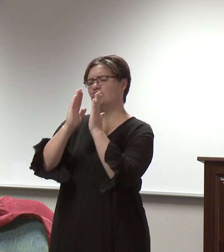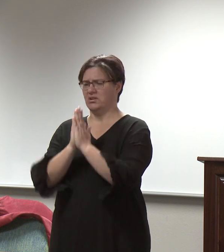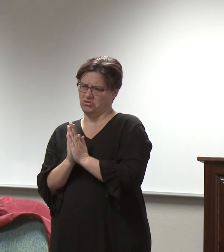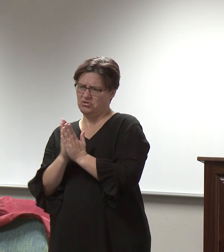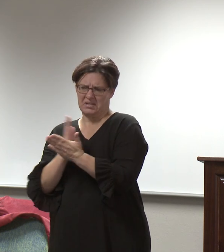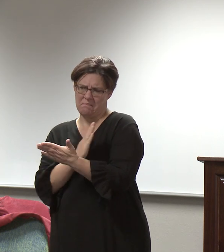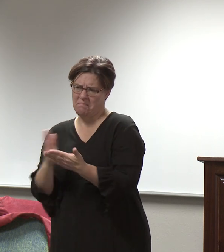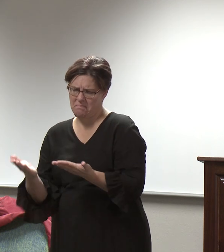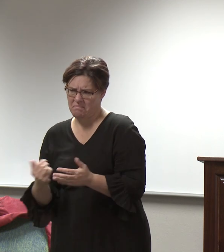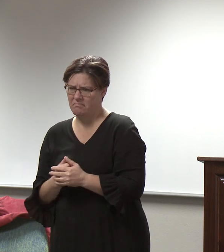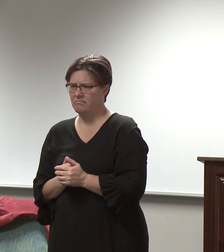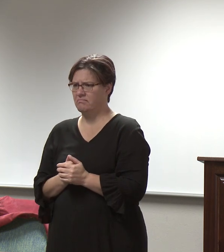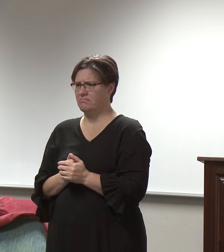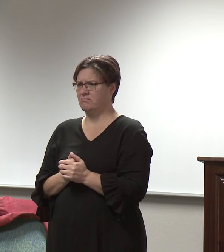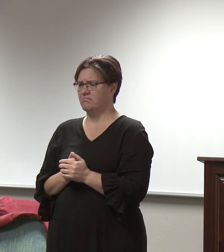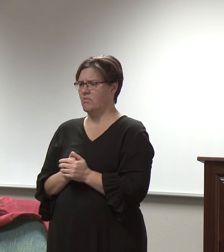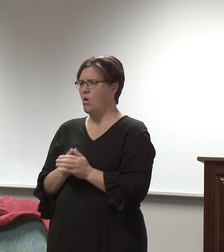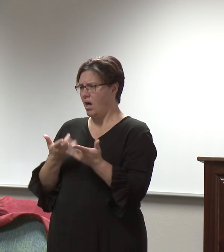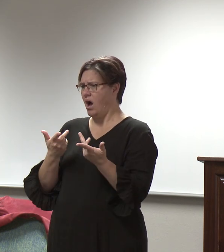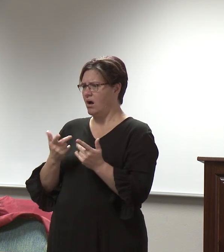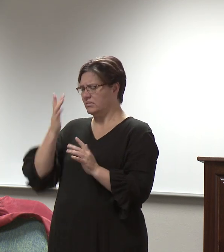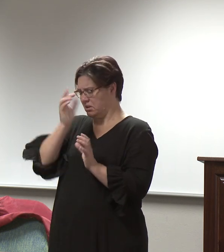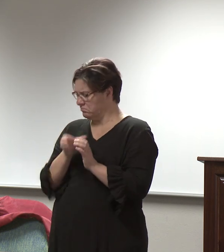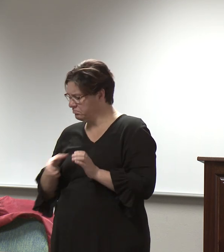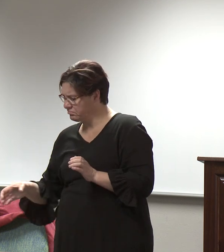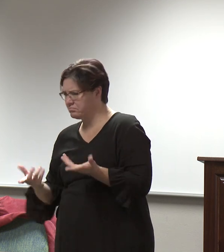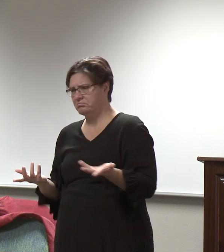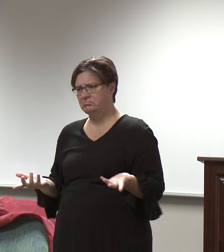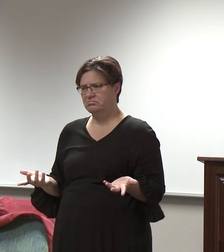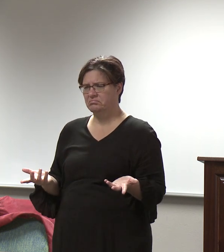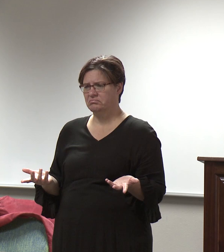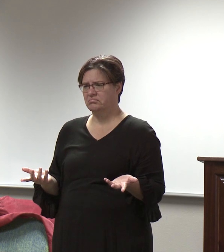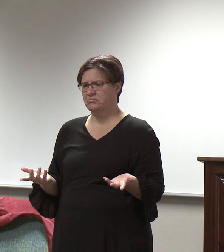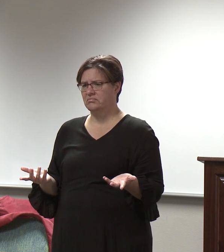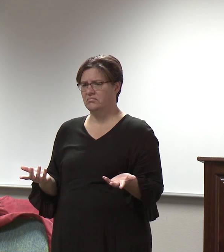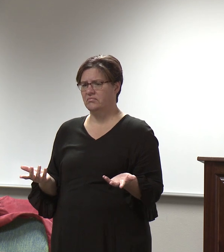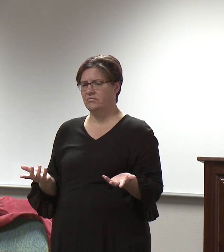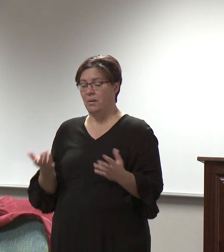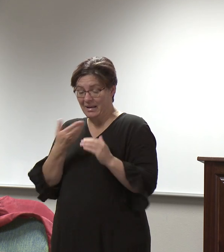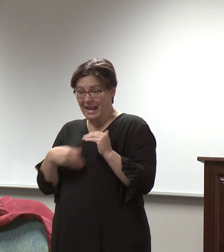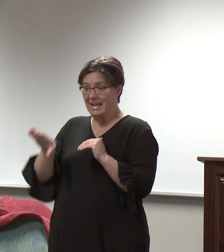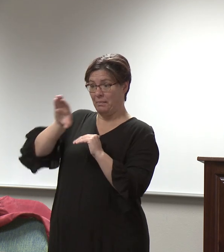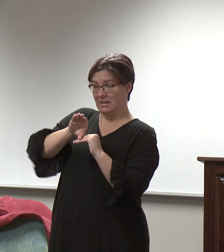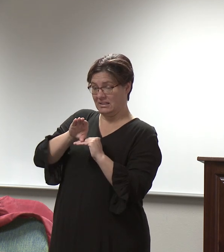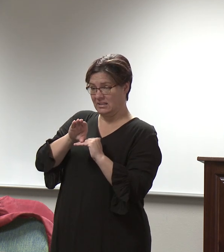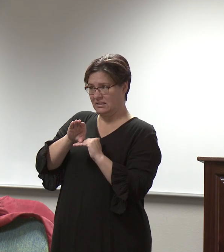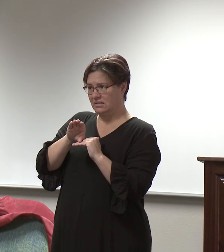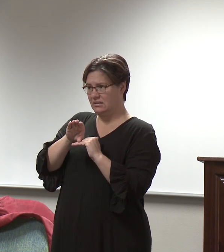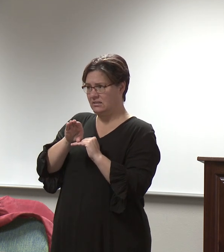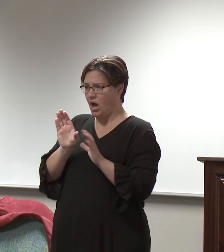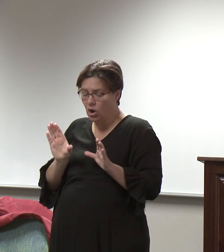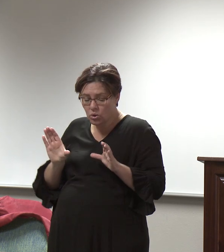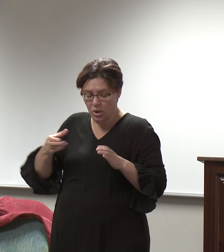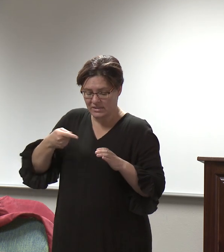sometimes, or caste system, as in India now. But capitalism,